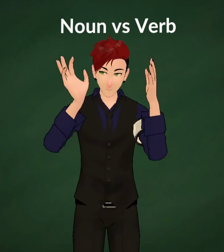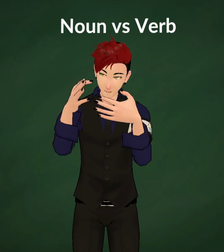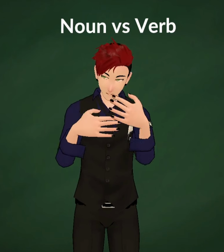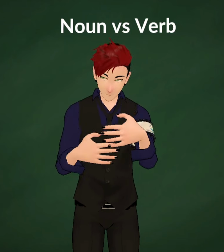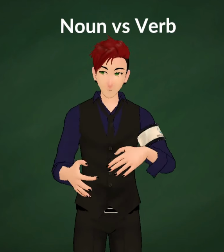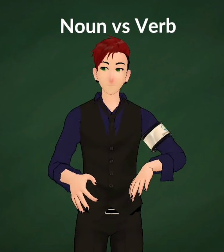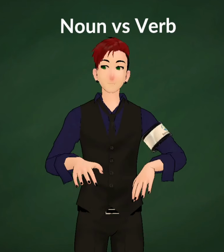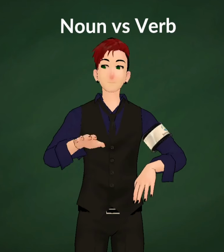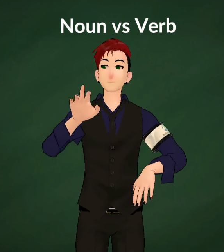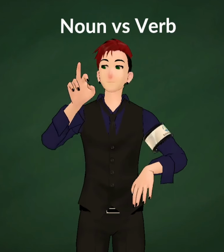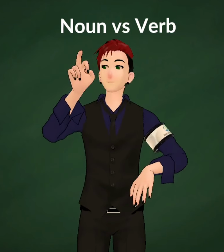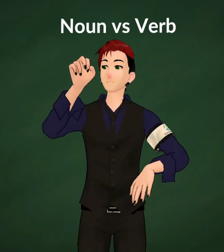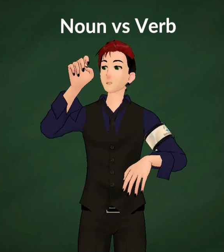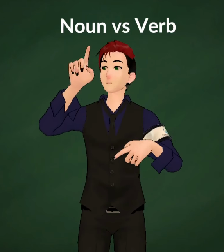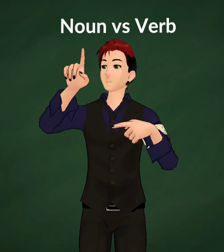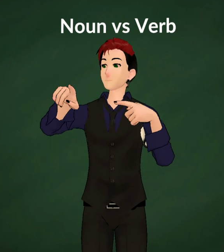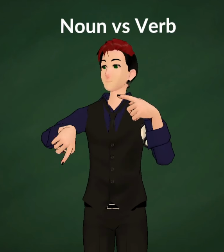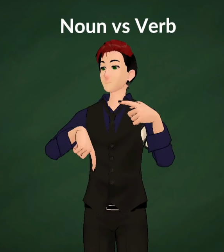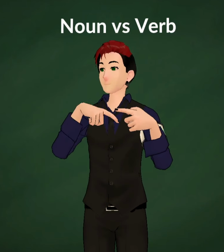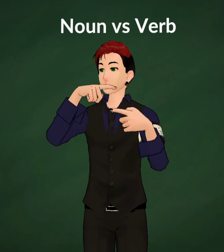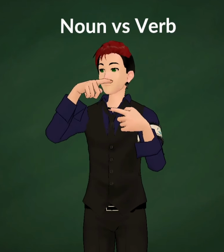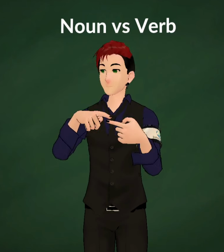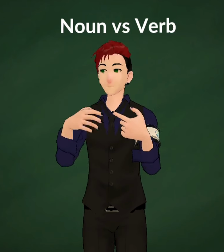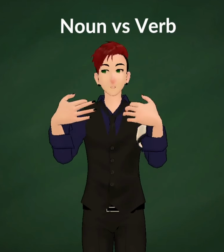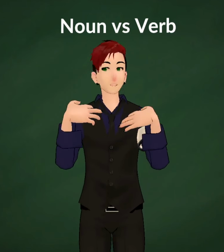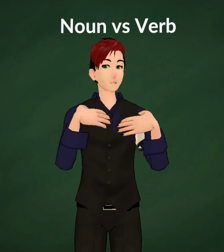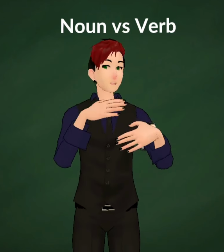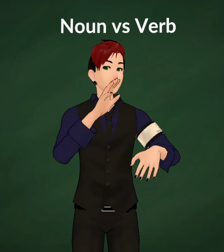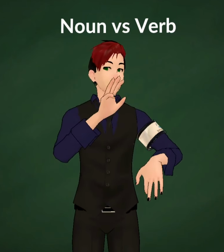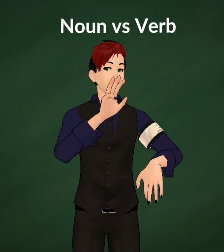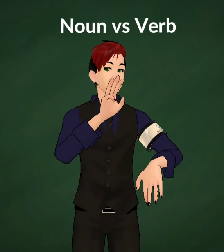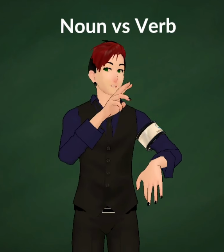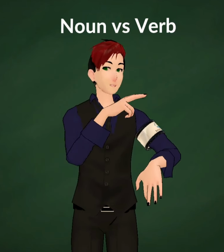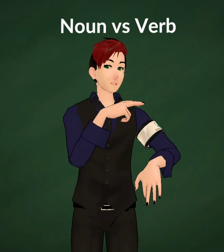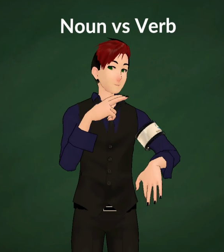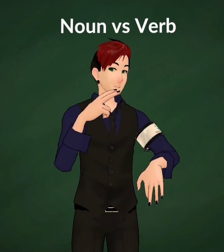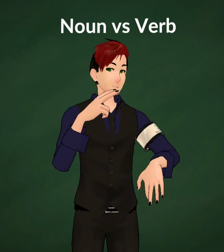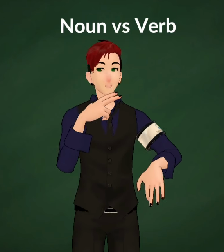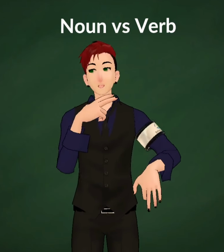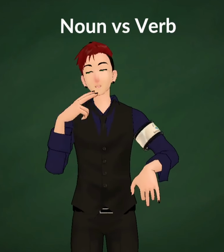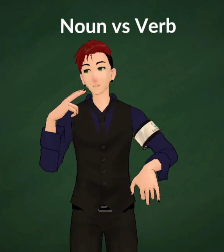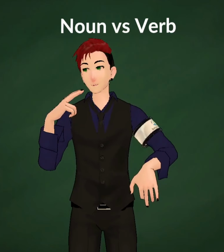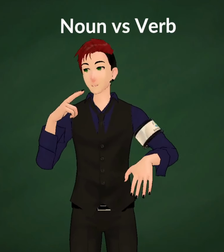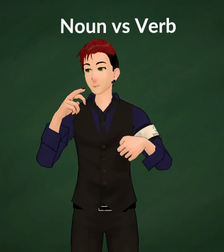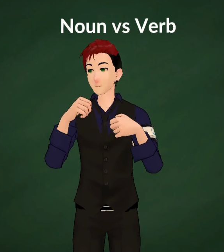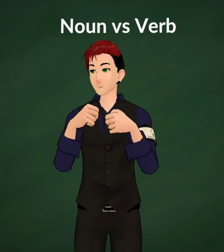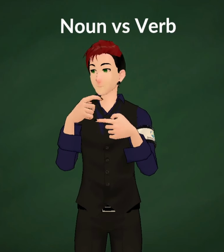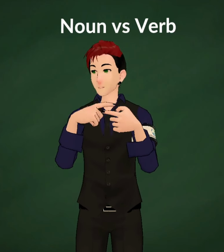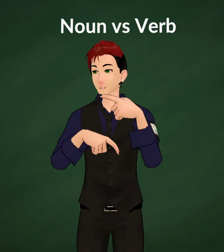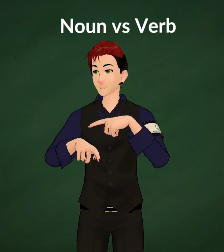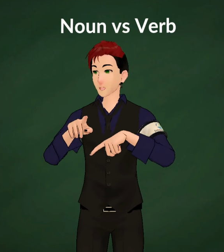Okay. So, when you have a noun or a verb in